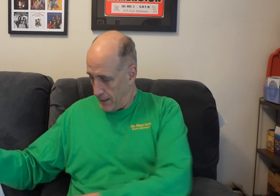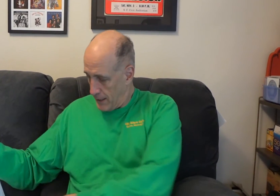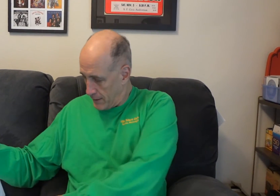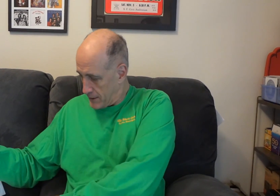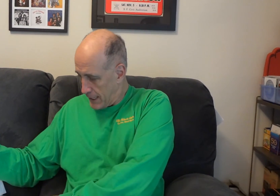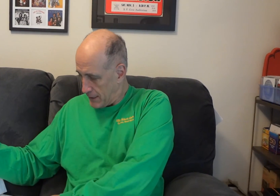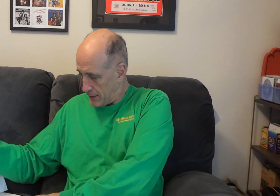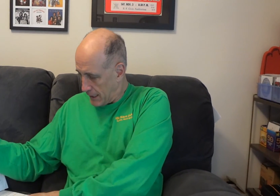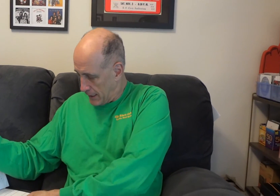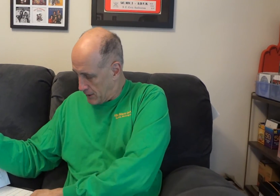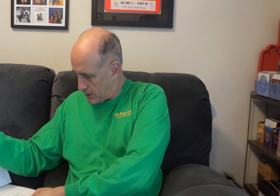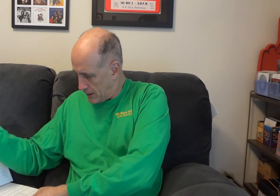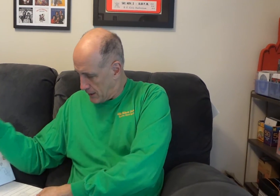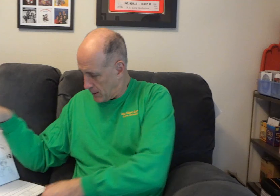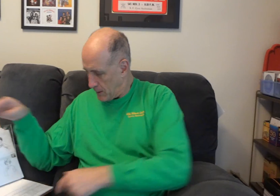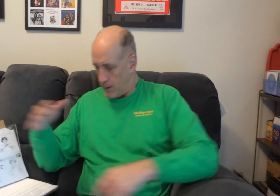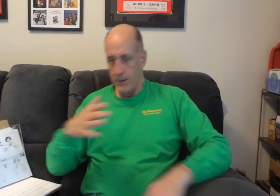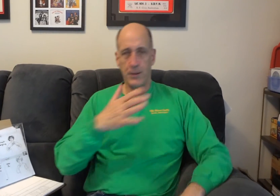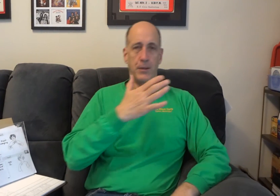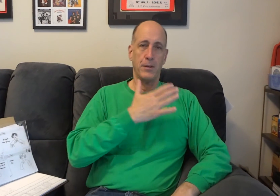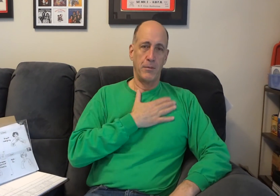The sentence is,